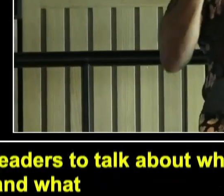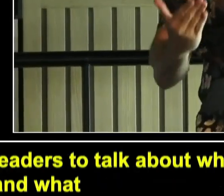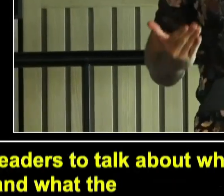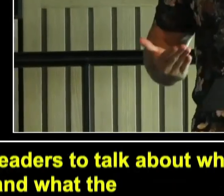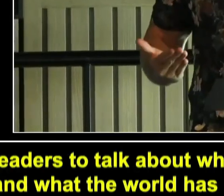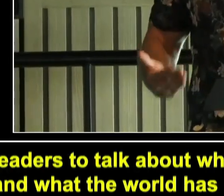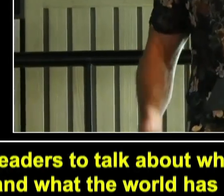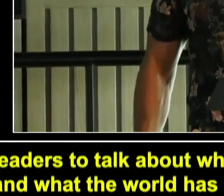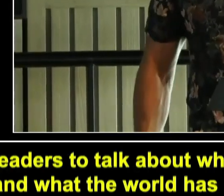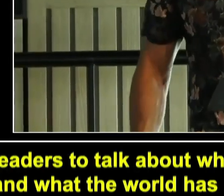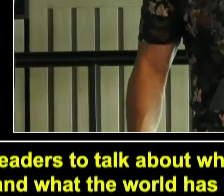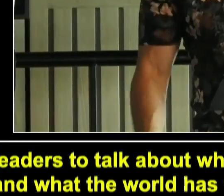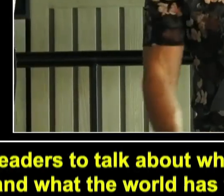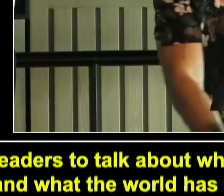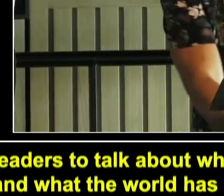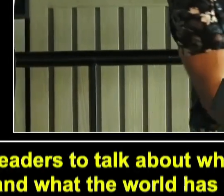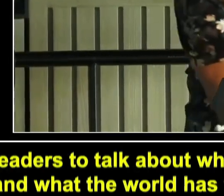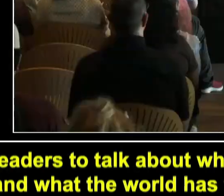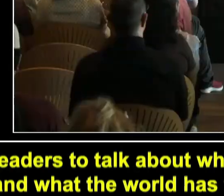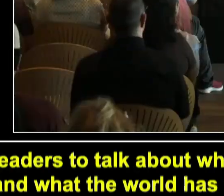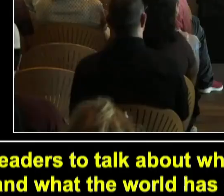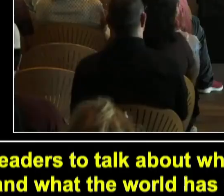make it happen. Thank you so much.